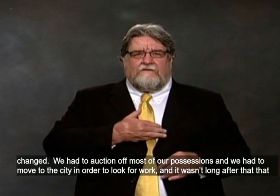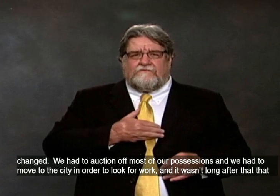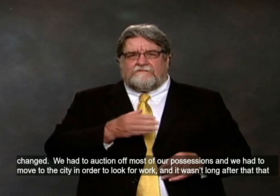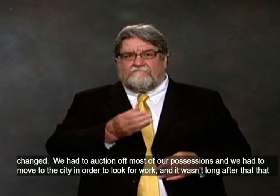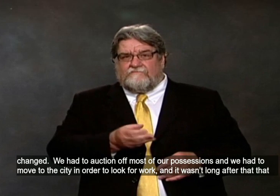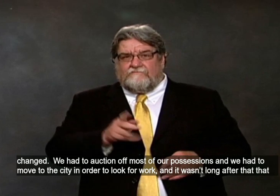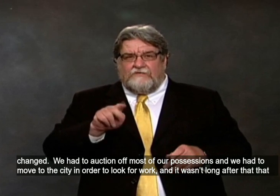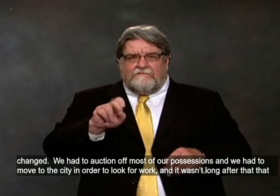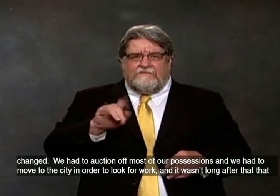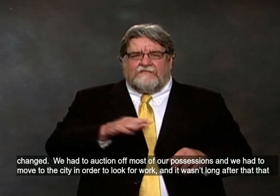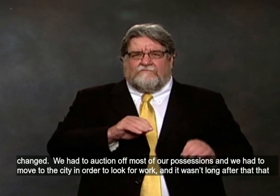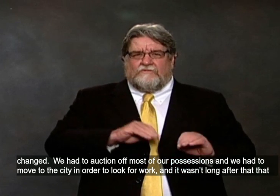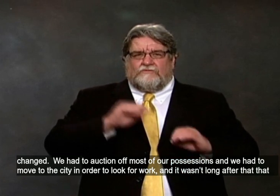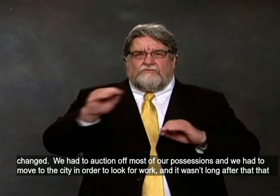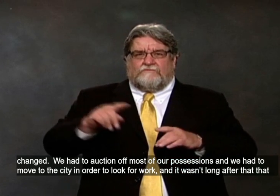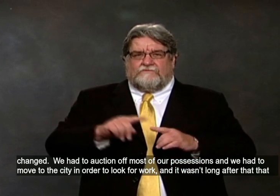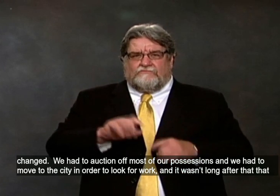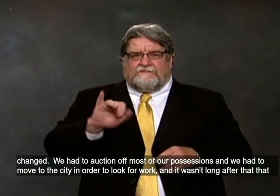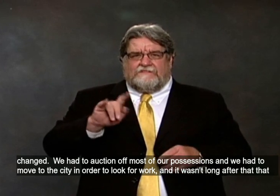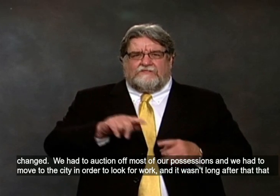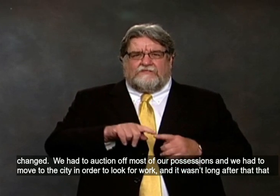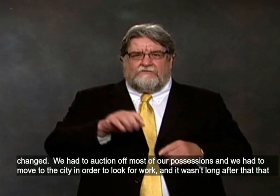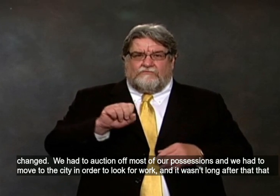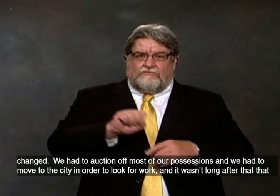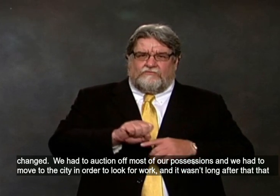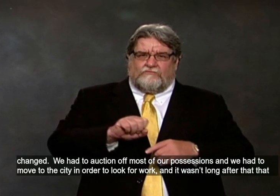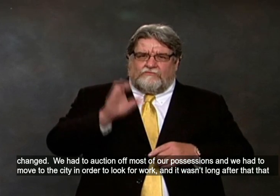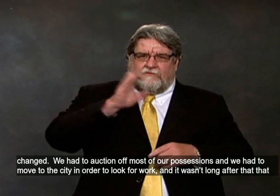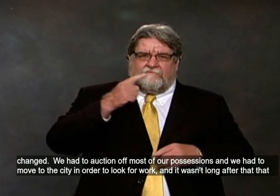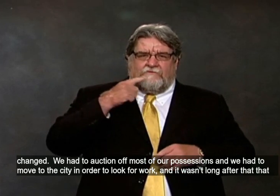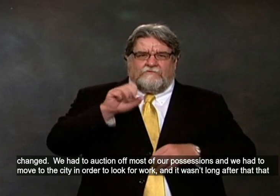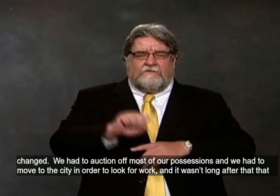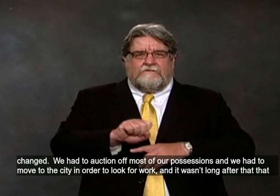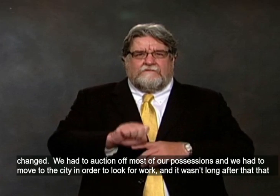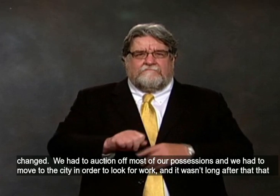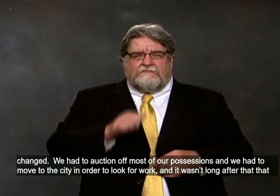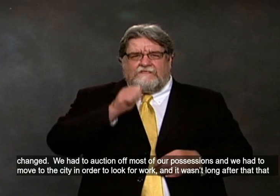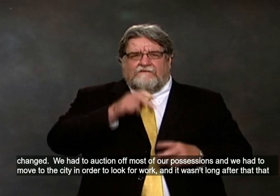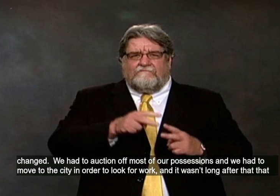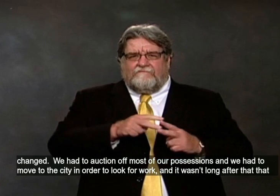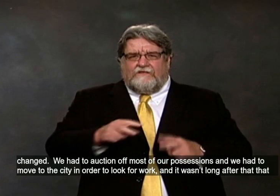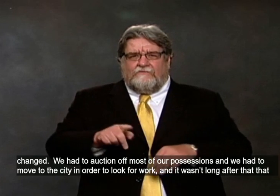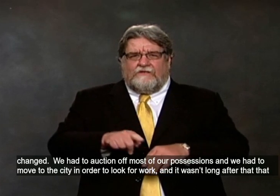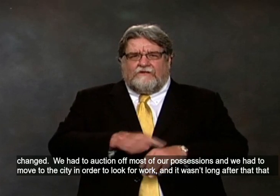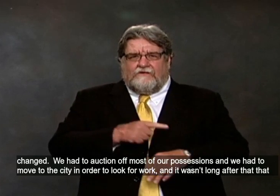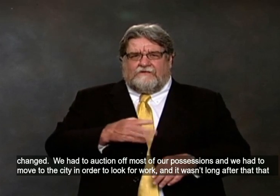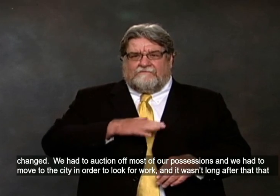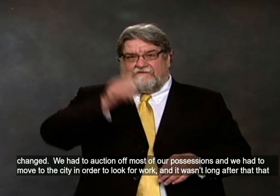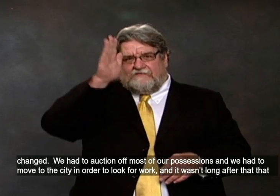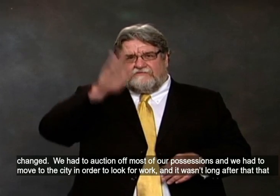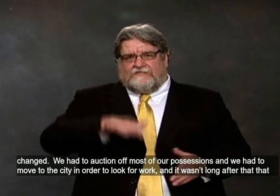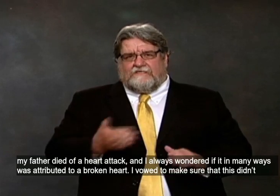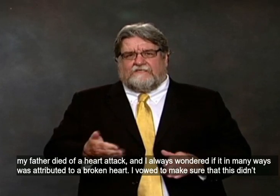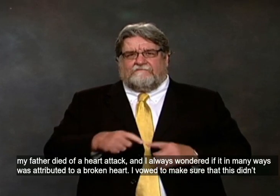possessions, and we had to move to the city in order to look for work. And it wasn't long after that that my